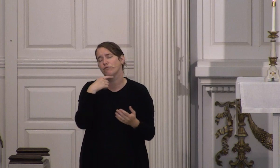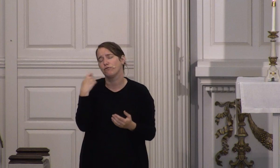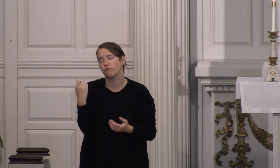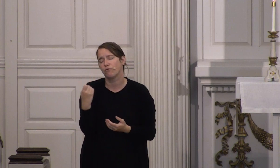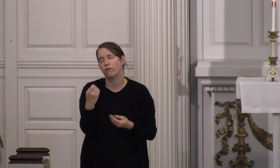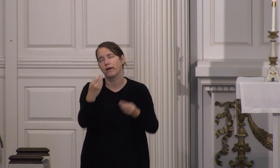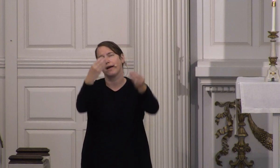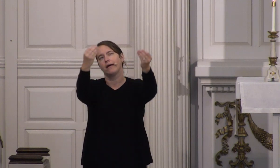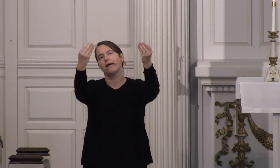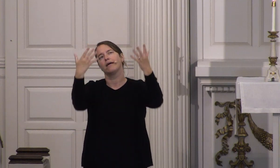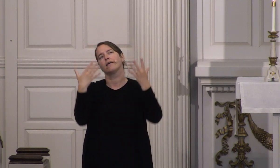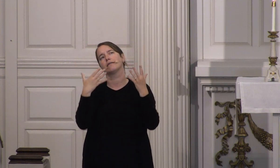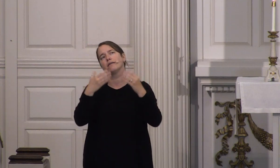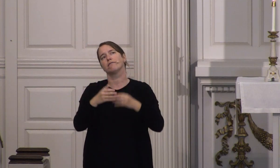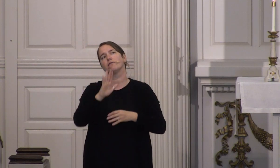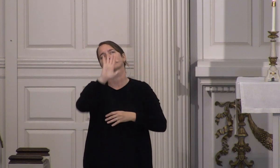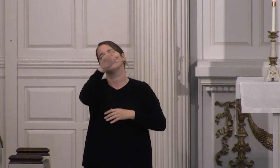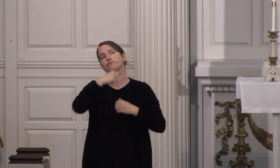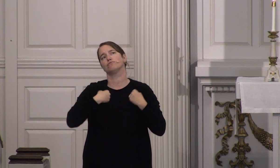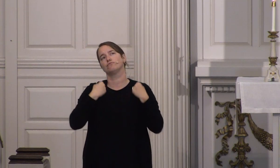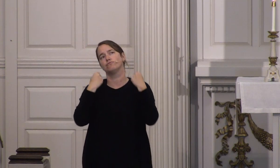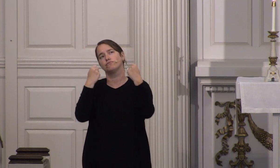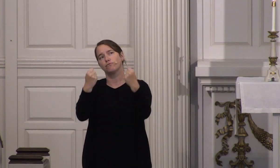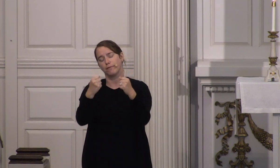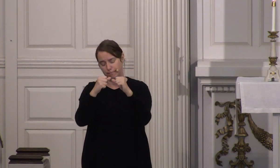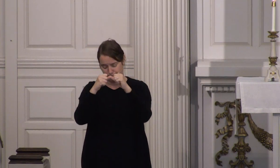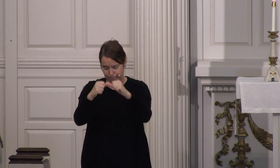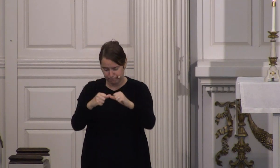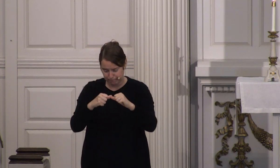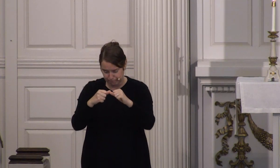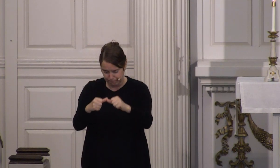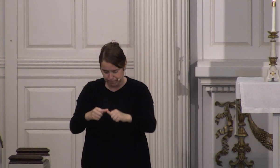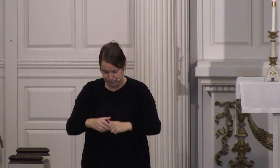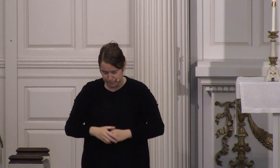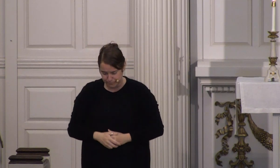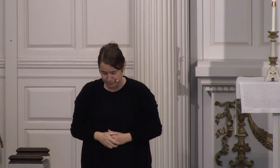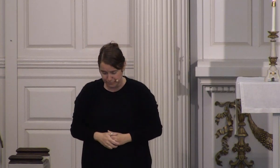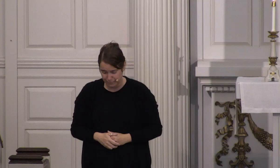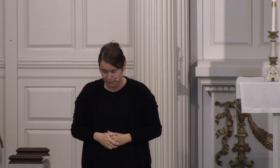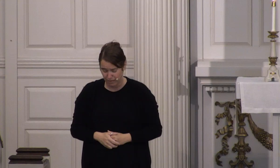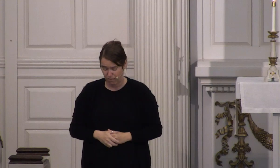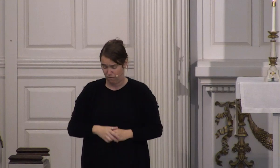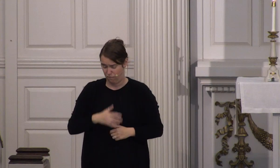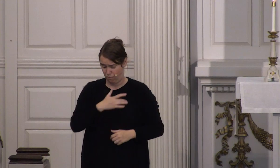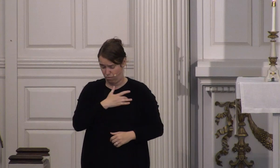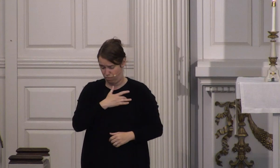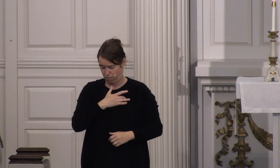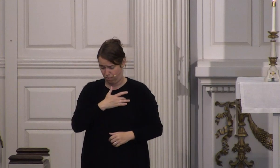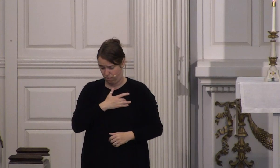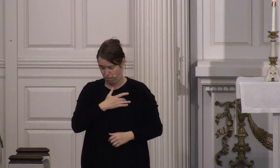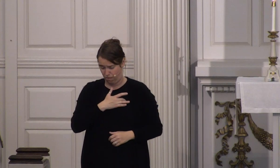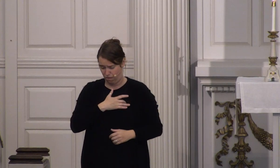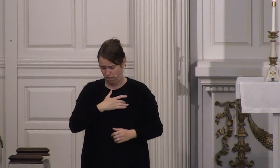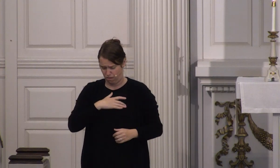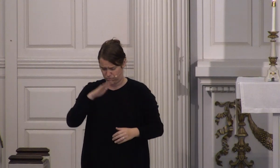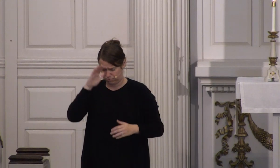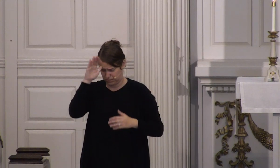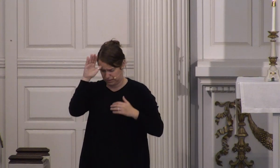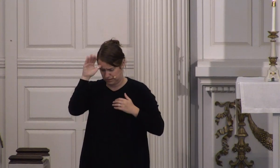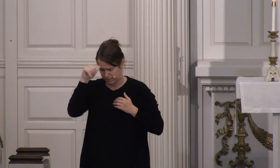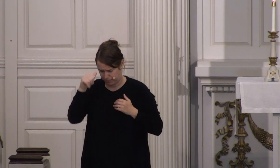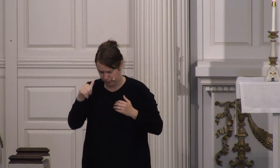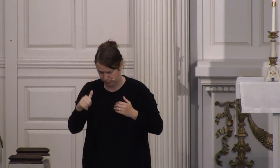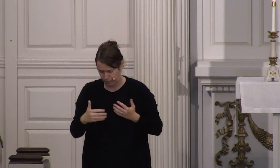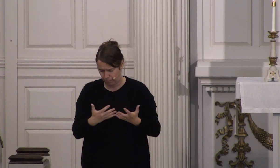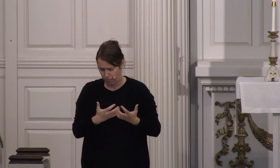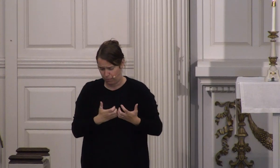renew, honor, dryness, pour your dew. Wash the stains of